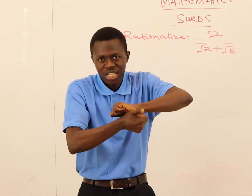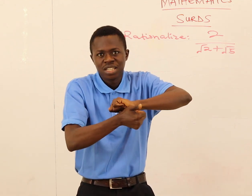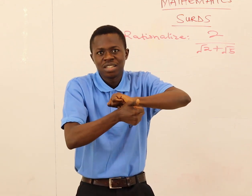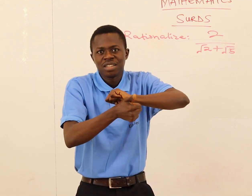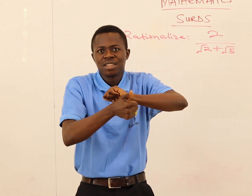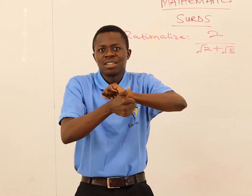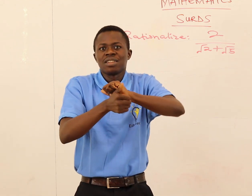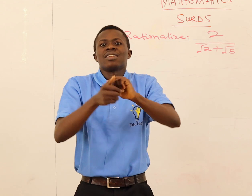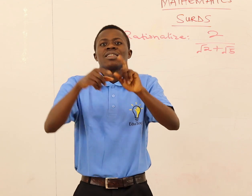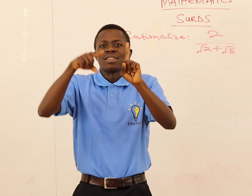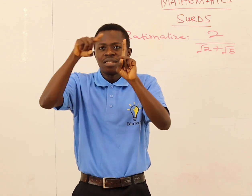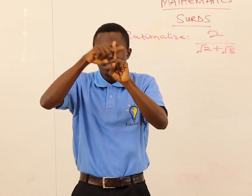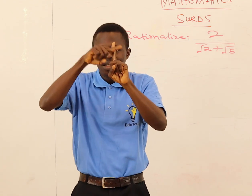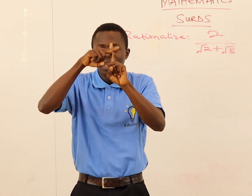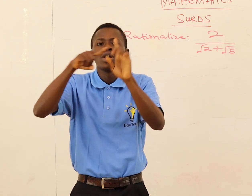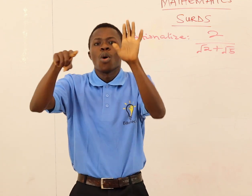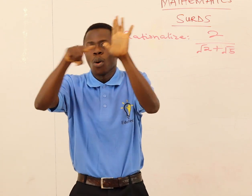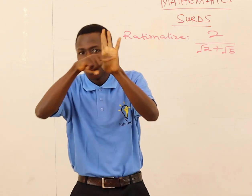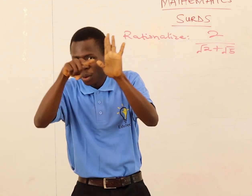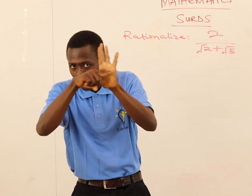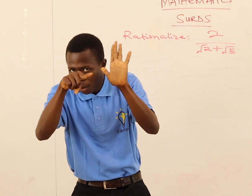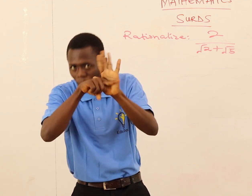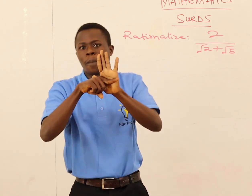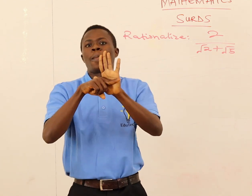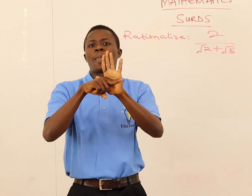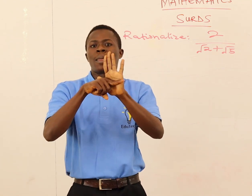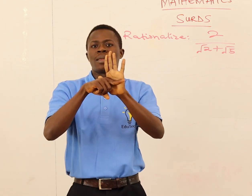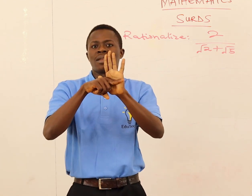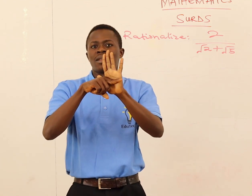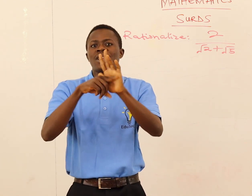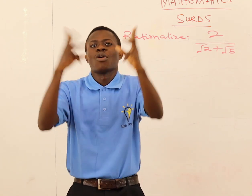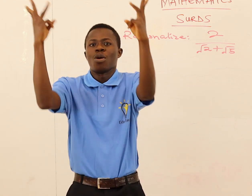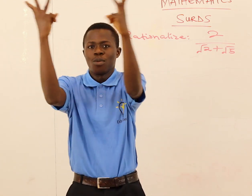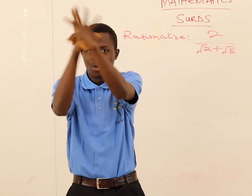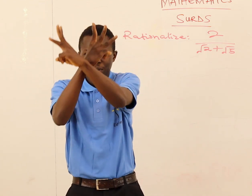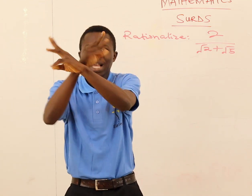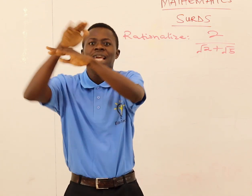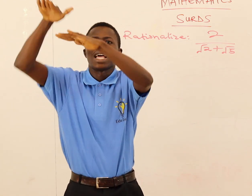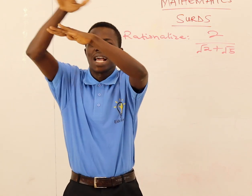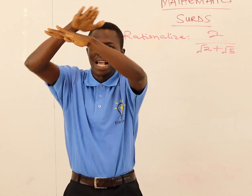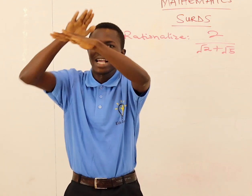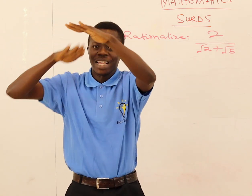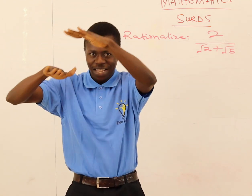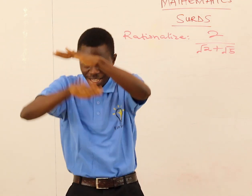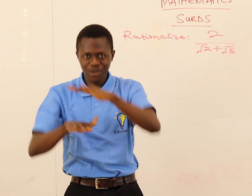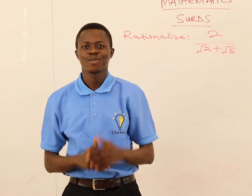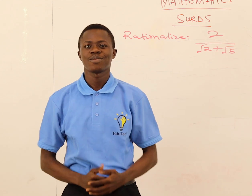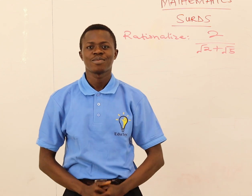we change the sign from positive to negative. We multiply it by